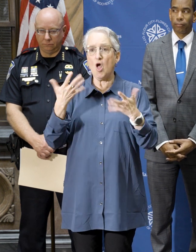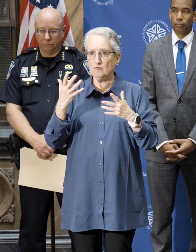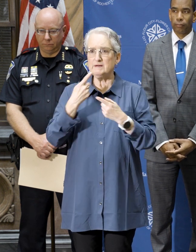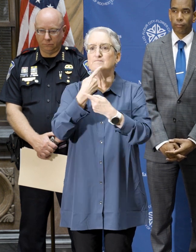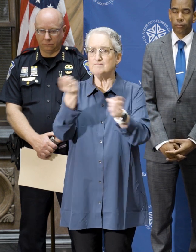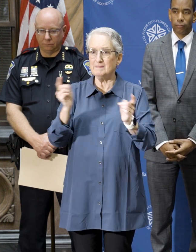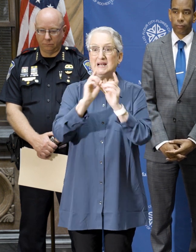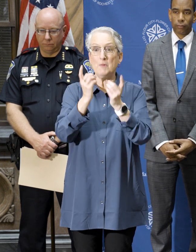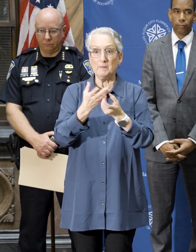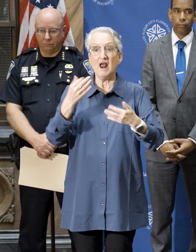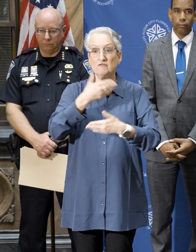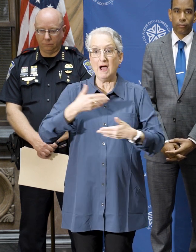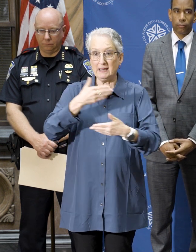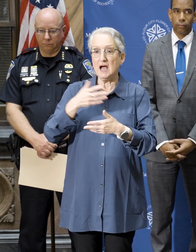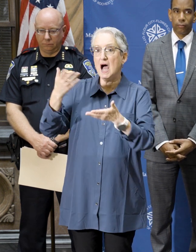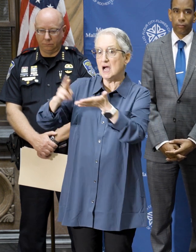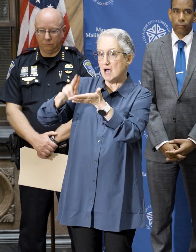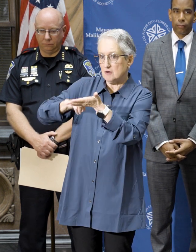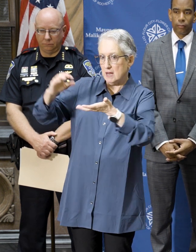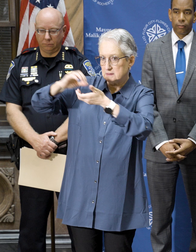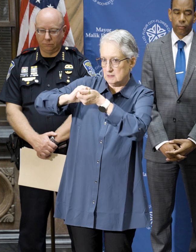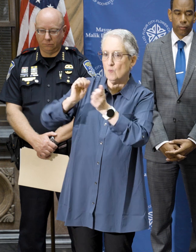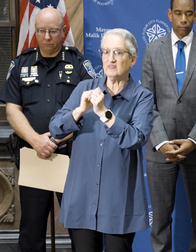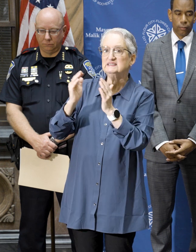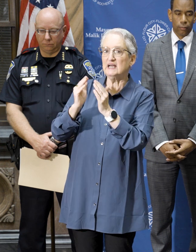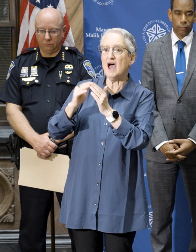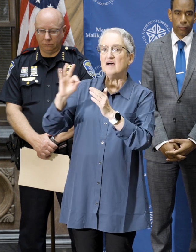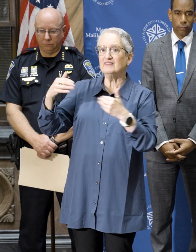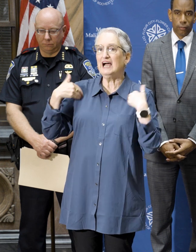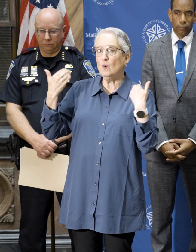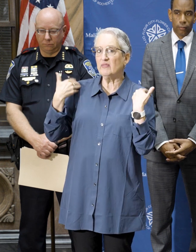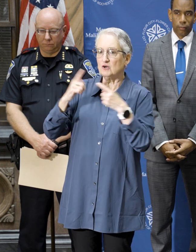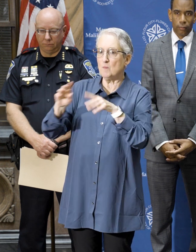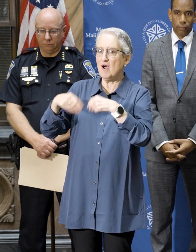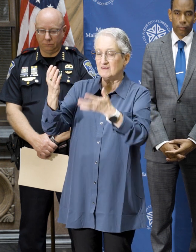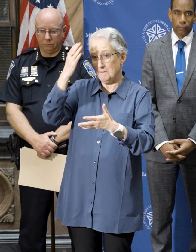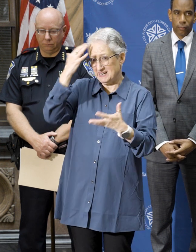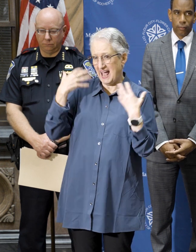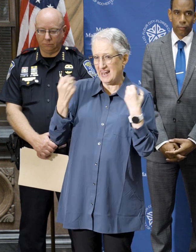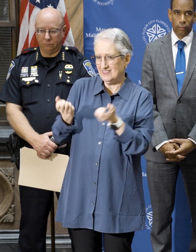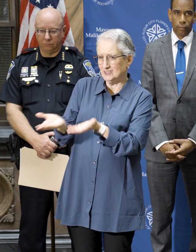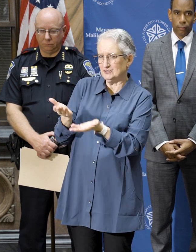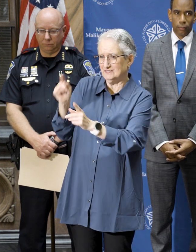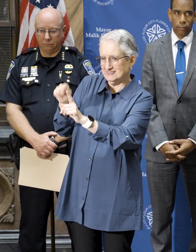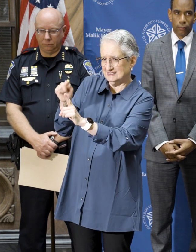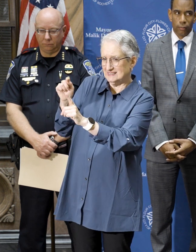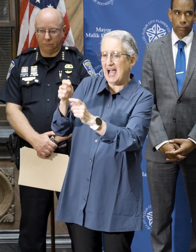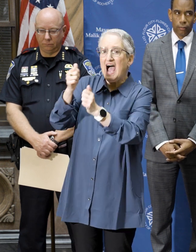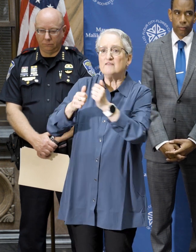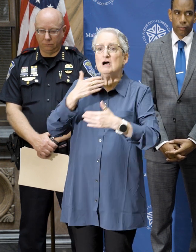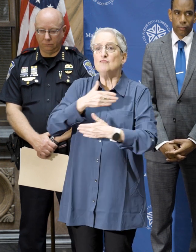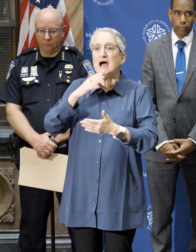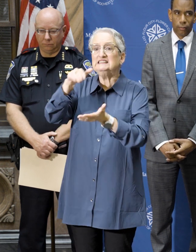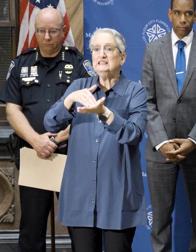has contracted with the Center for Youth to provide mental health services in our recreation centers. And the more